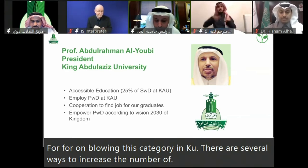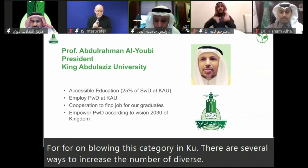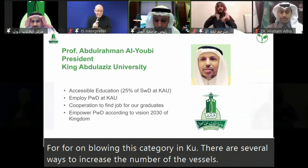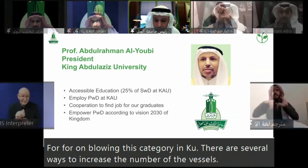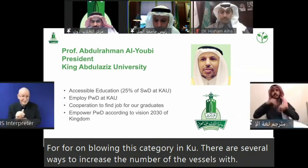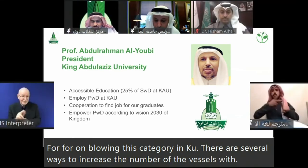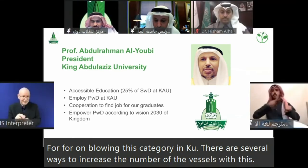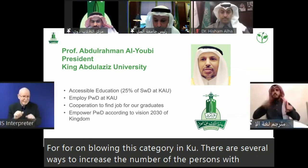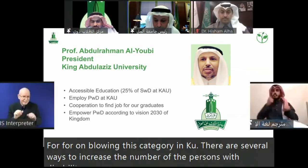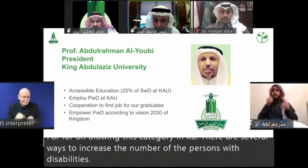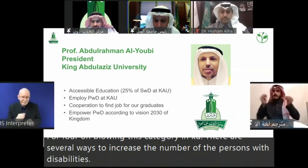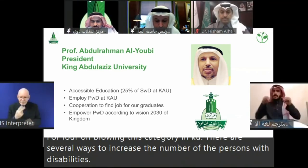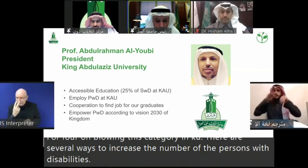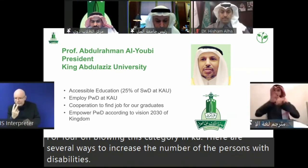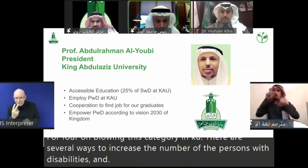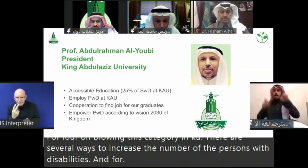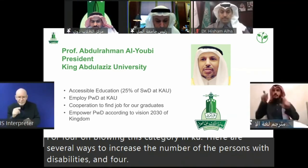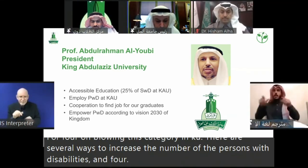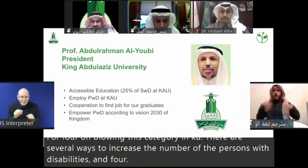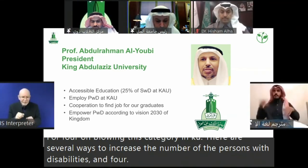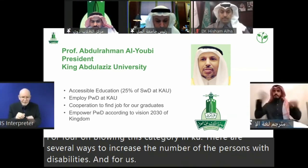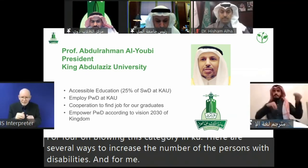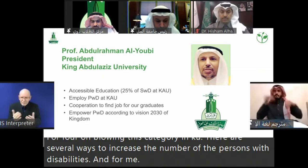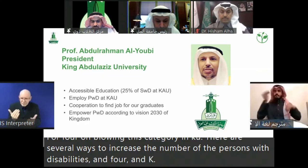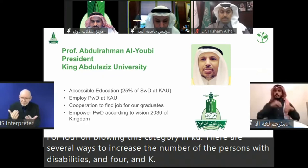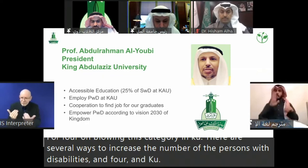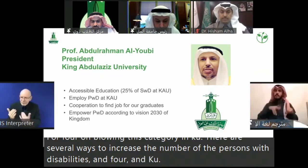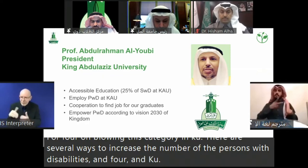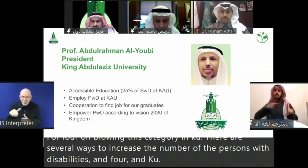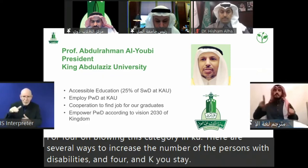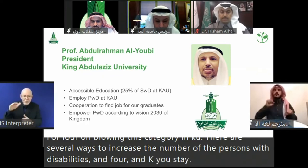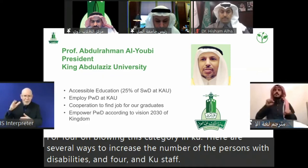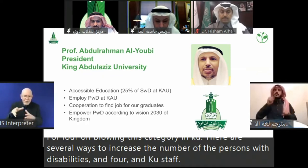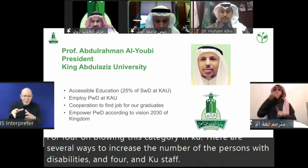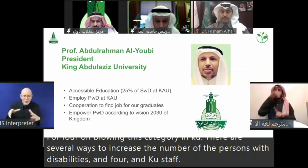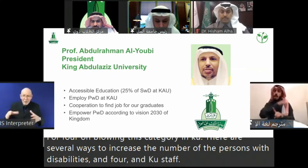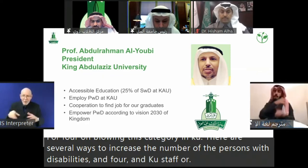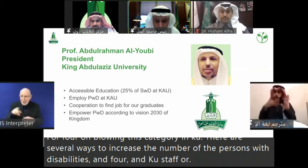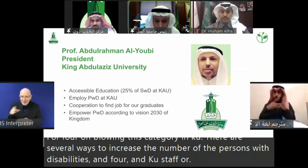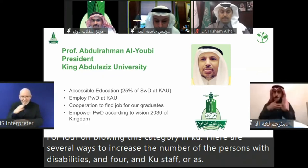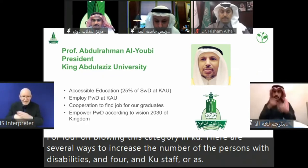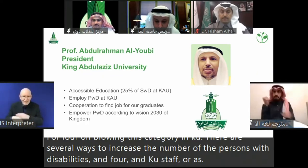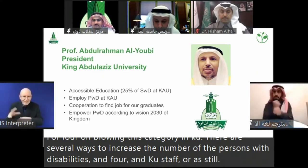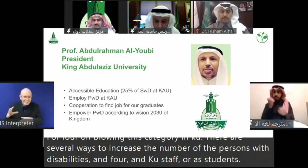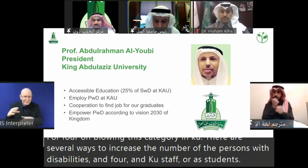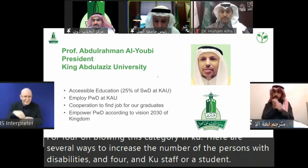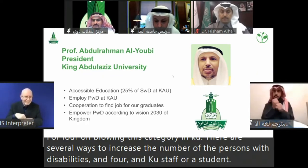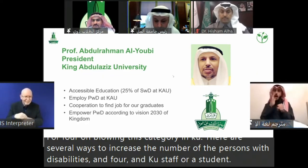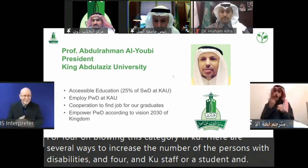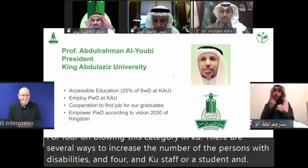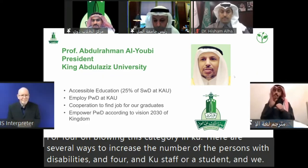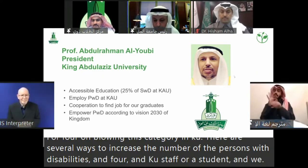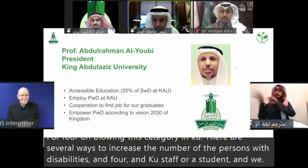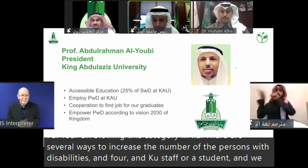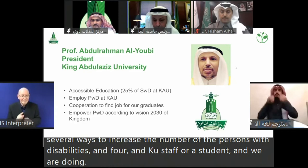with disabilities involved in KEU staff or as students. And we